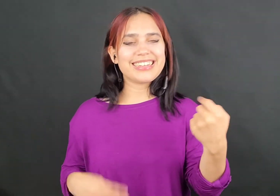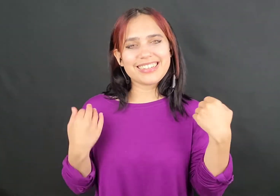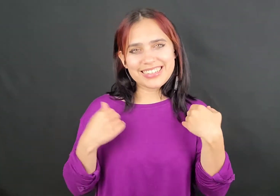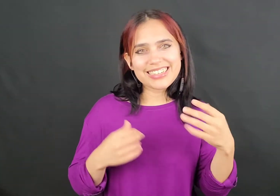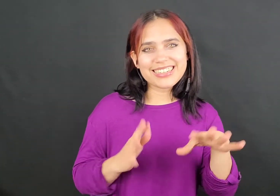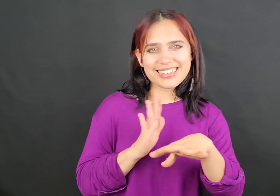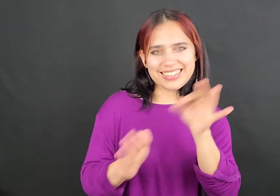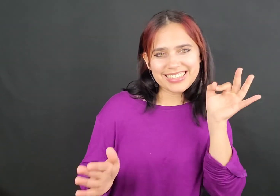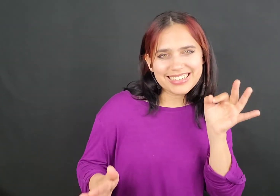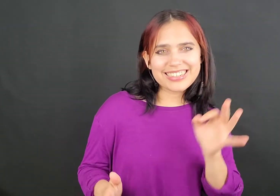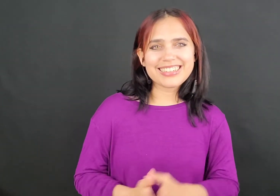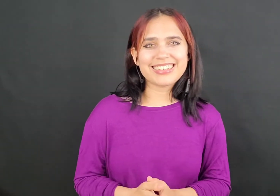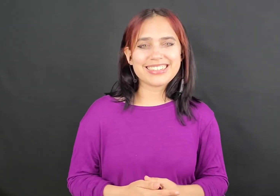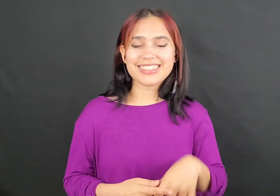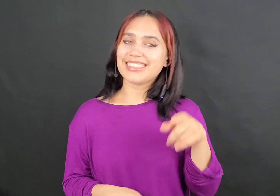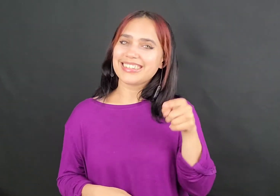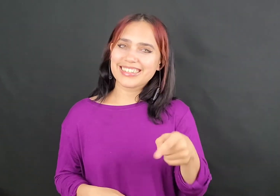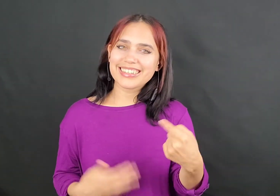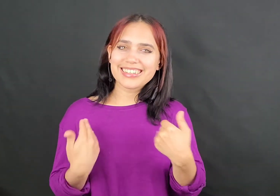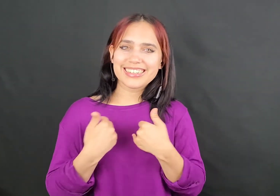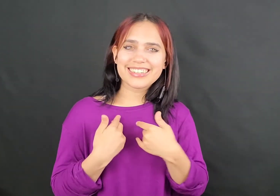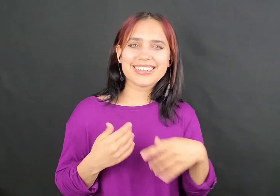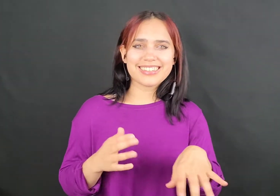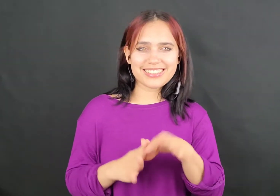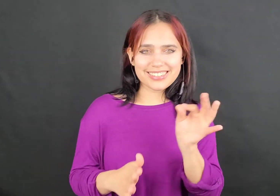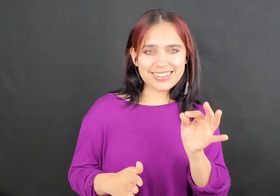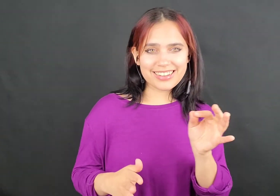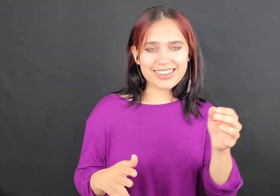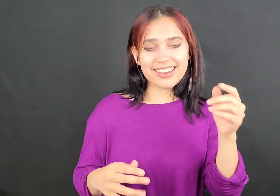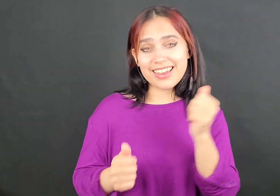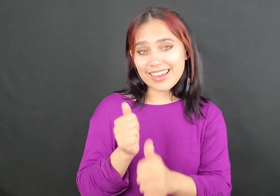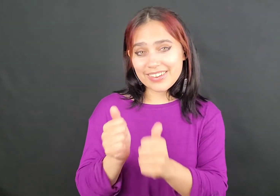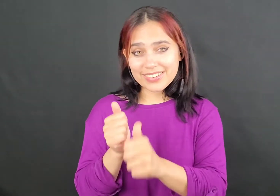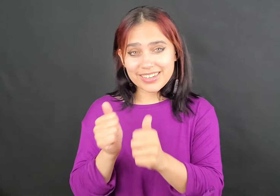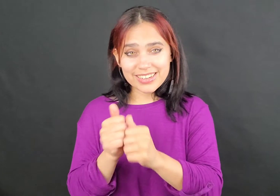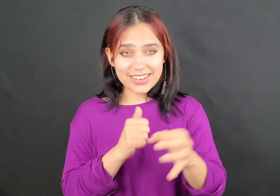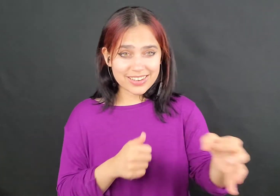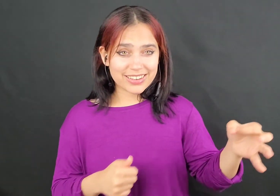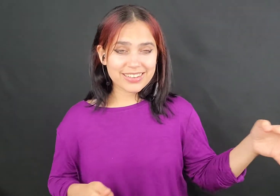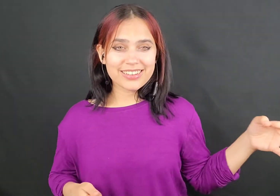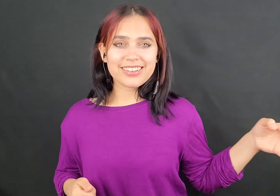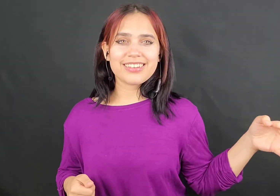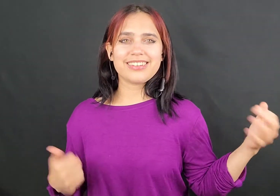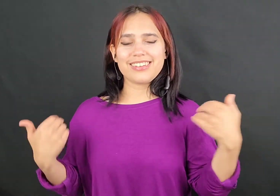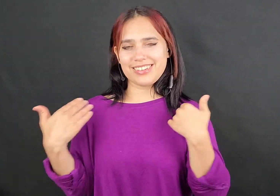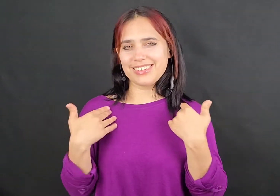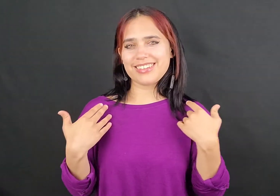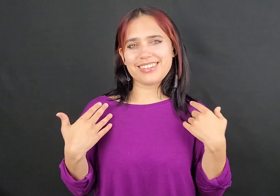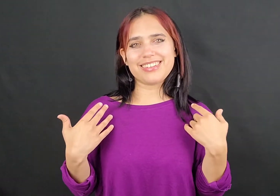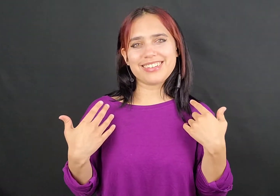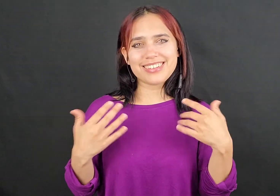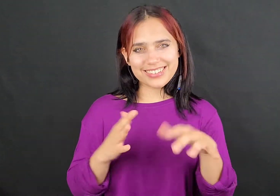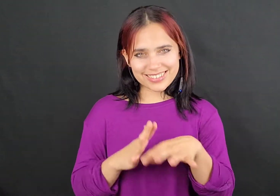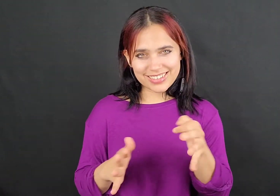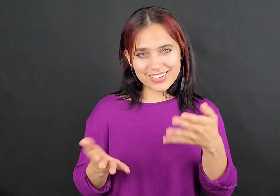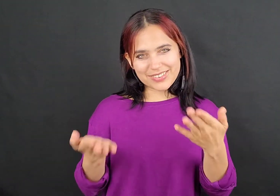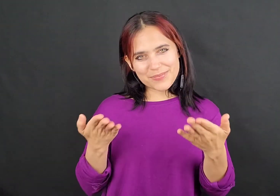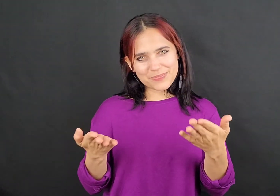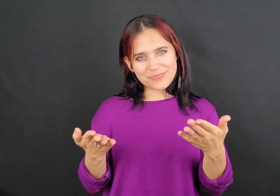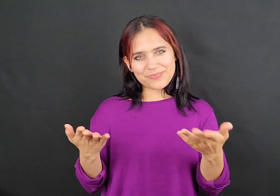of every hole, crevice, and passage of the cave, made in the years 1936 to 1938, did not